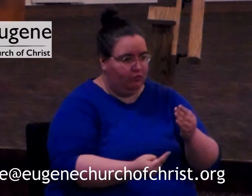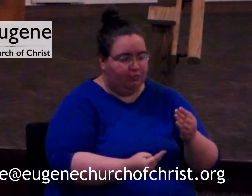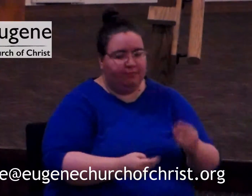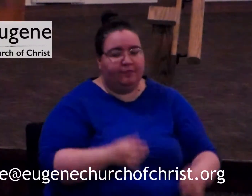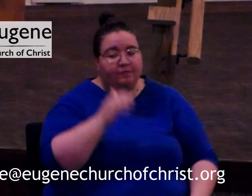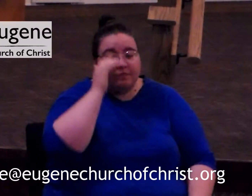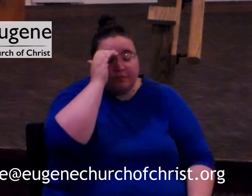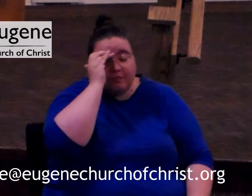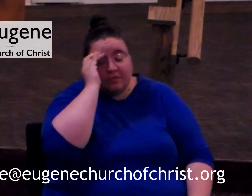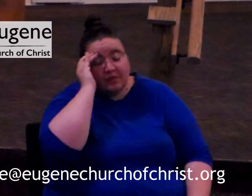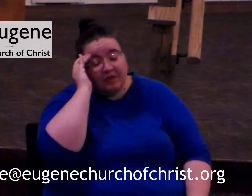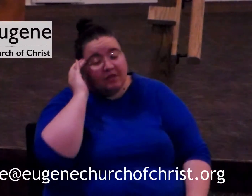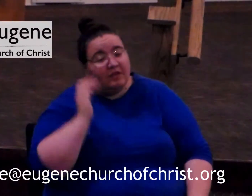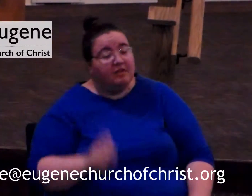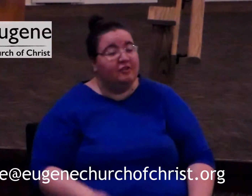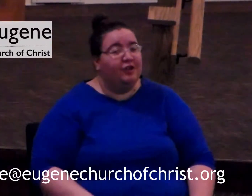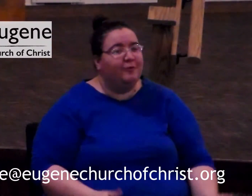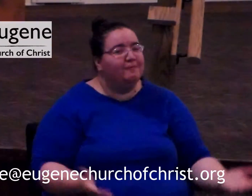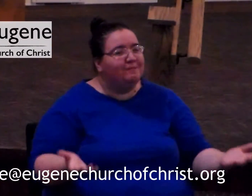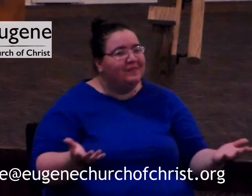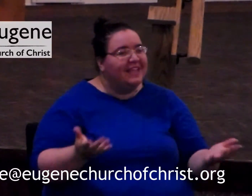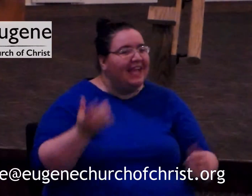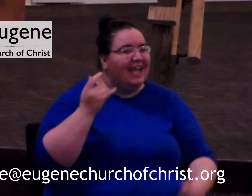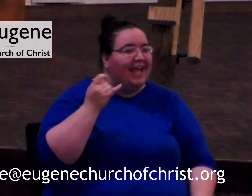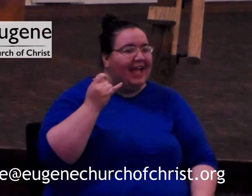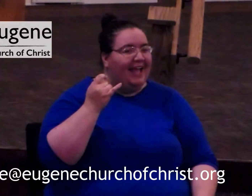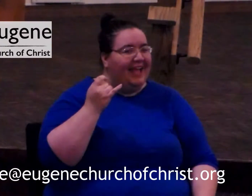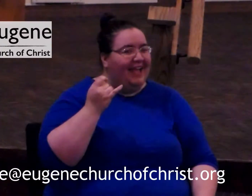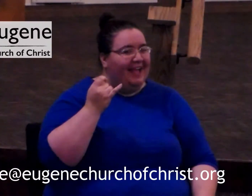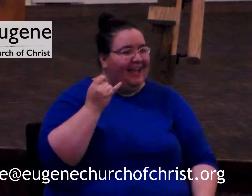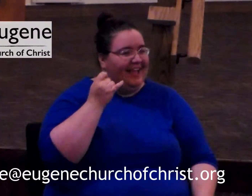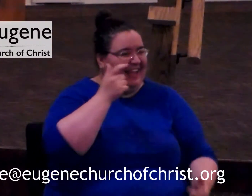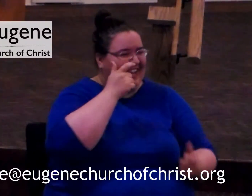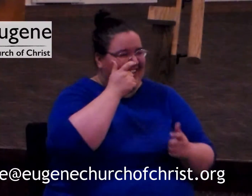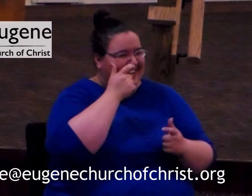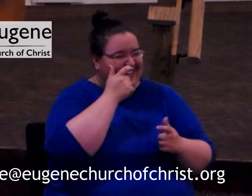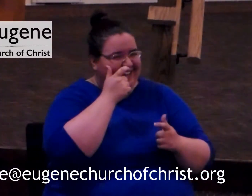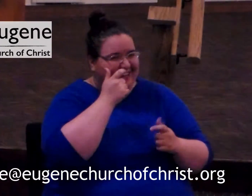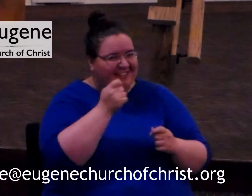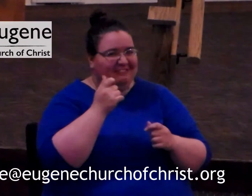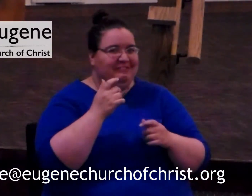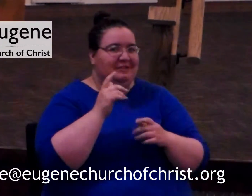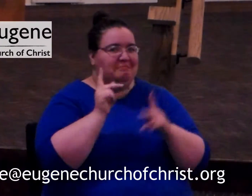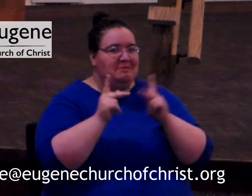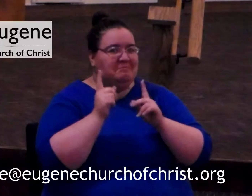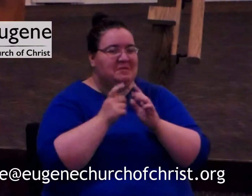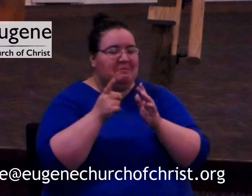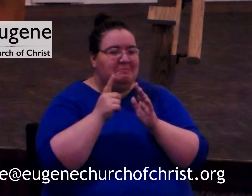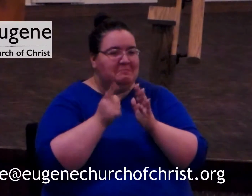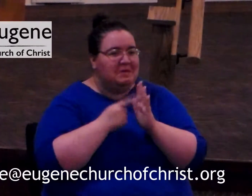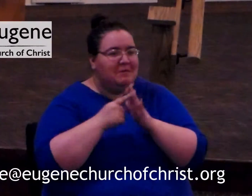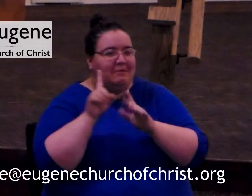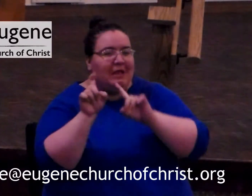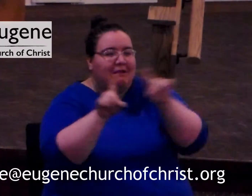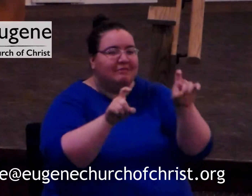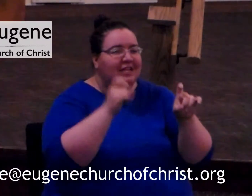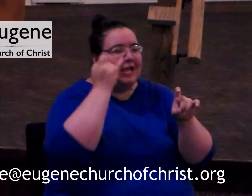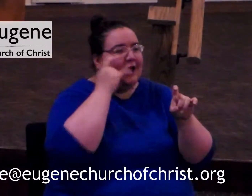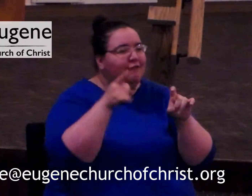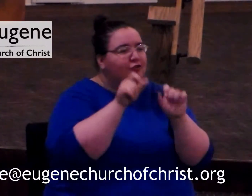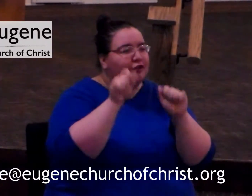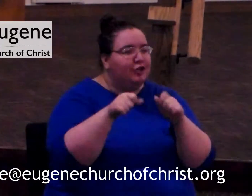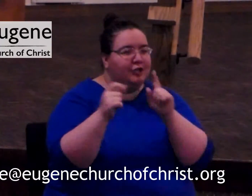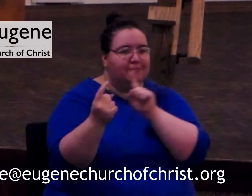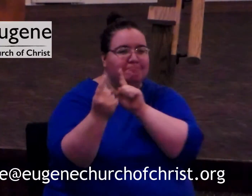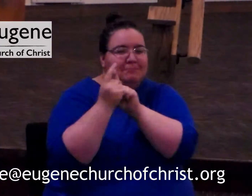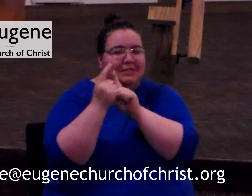that question asked a lot of times, if you could have dinner with anyone throughout the course of history, who might it be? And you'll hear